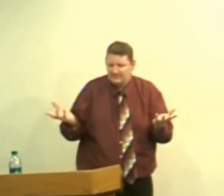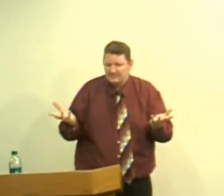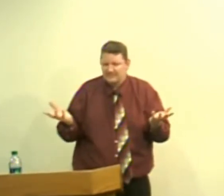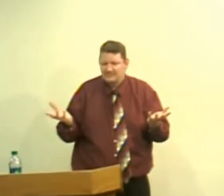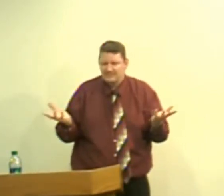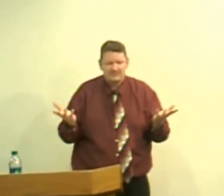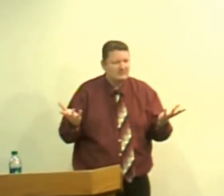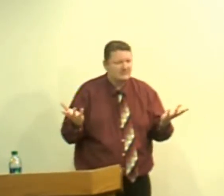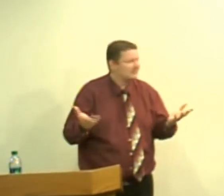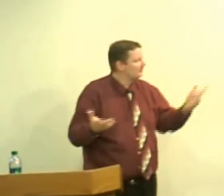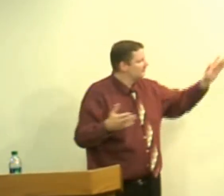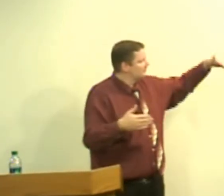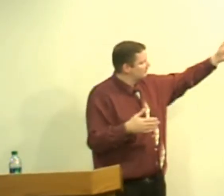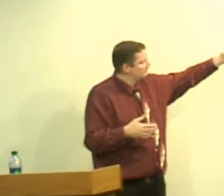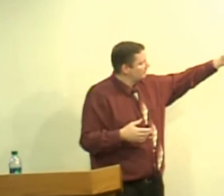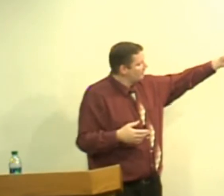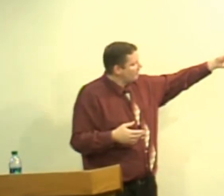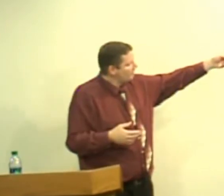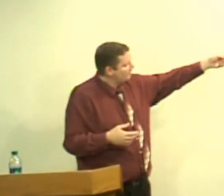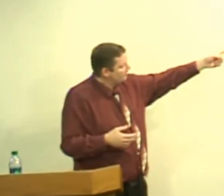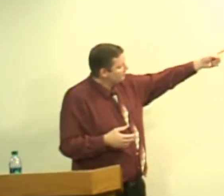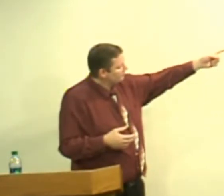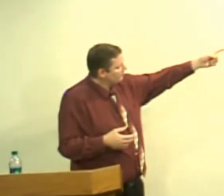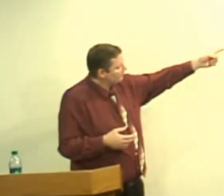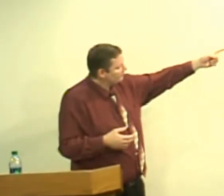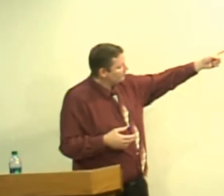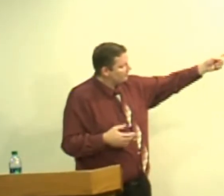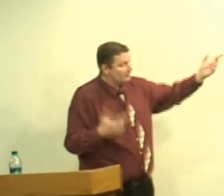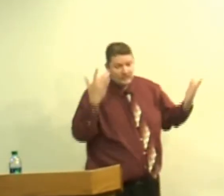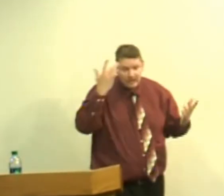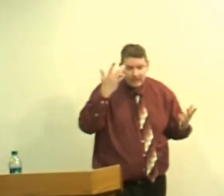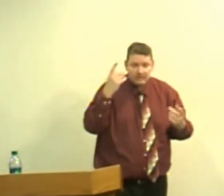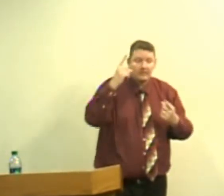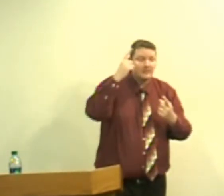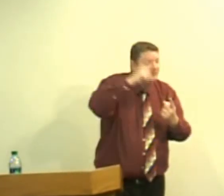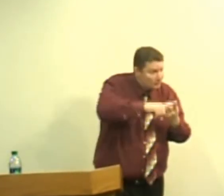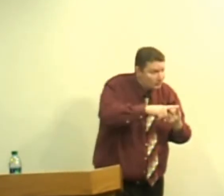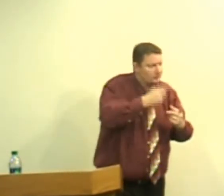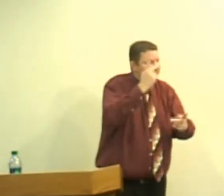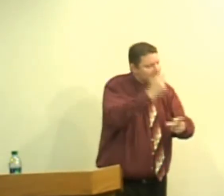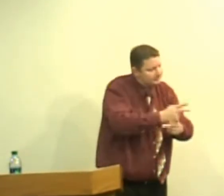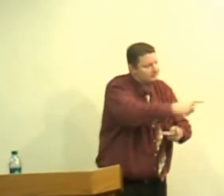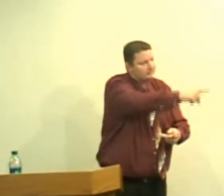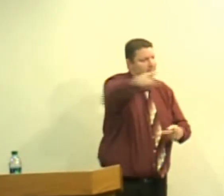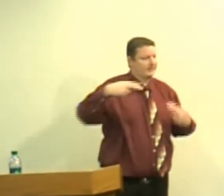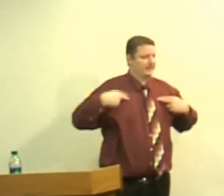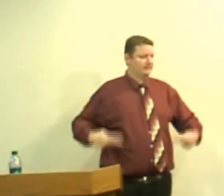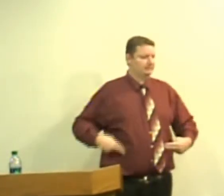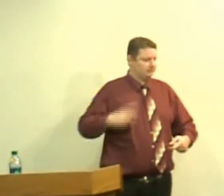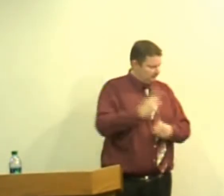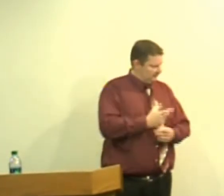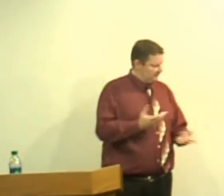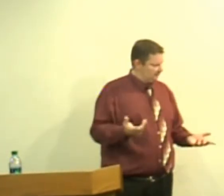sweat. How does this pertain to you? To keep your health.